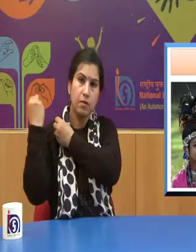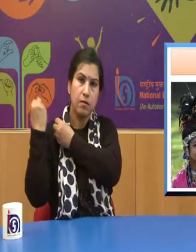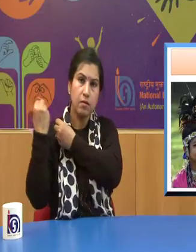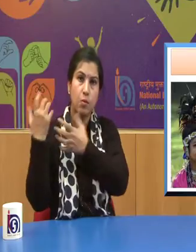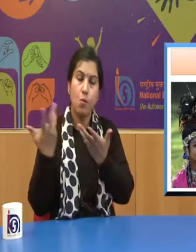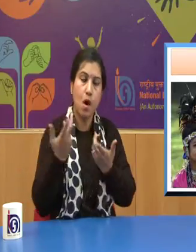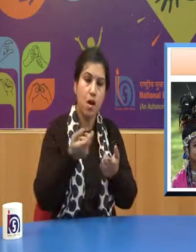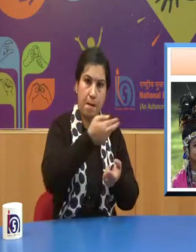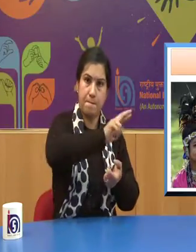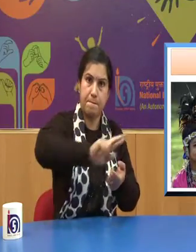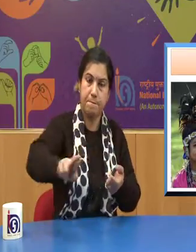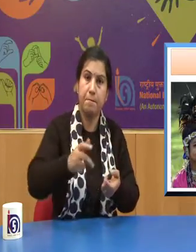moneylenders.